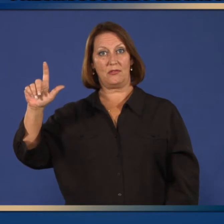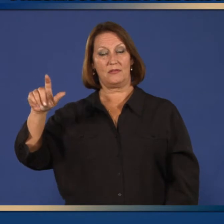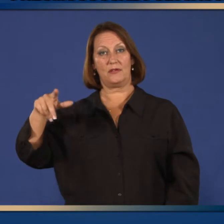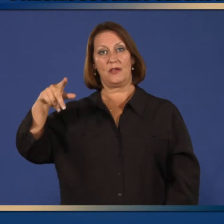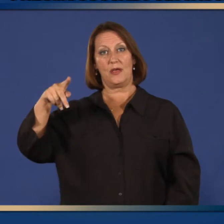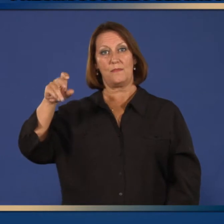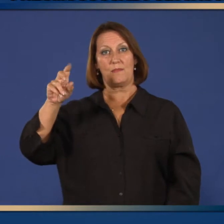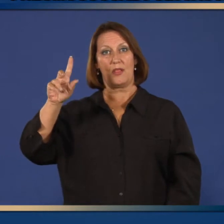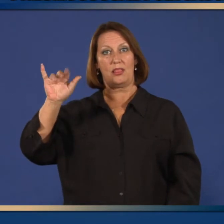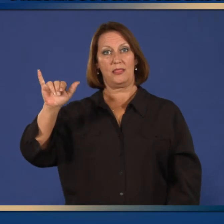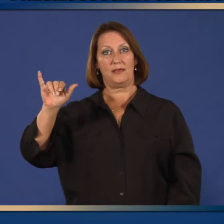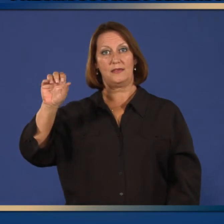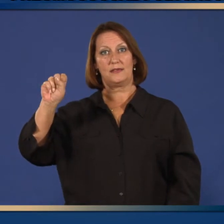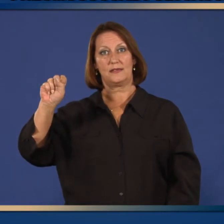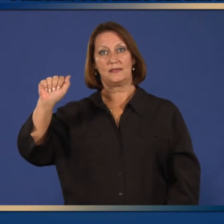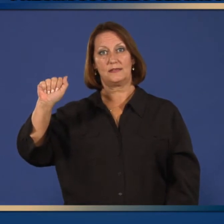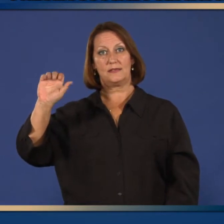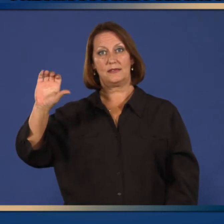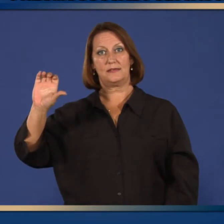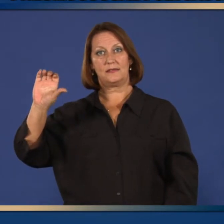polysaccharide vaccine.